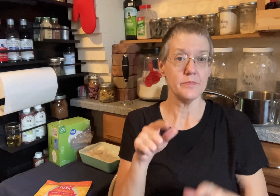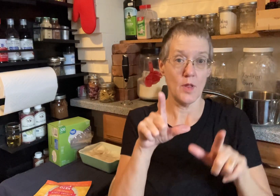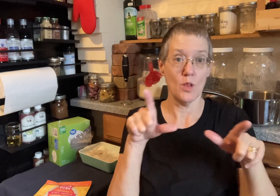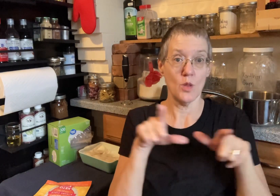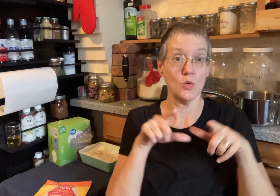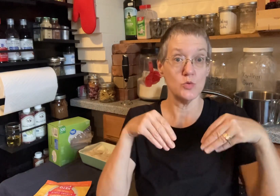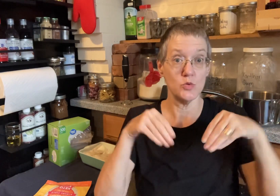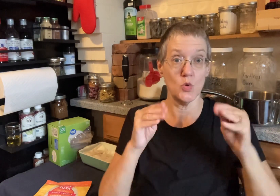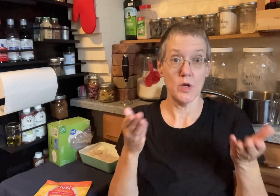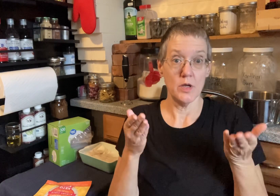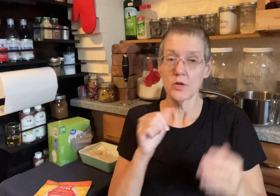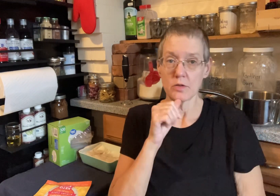I buy them